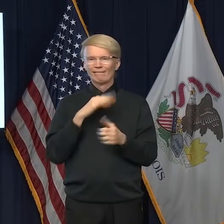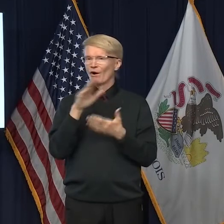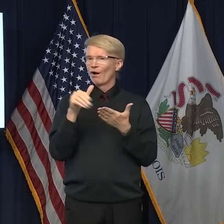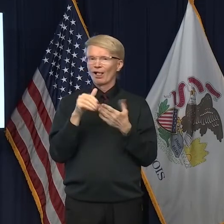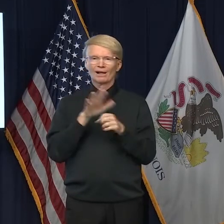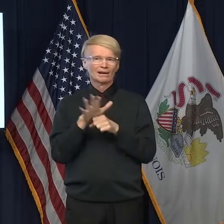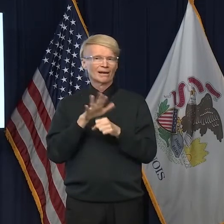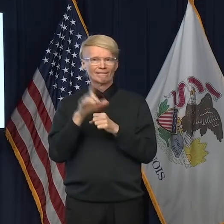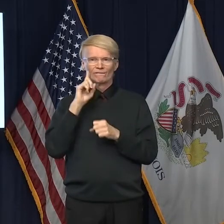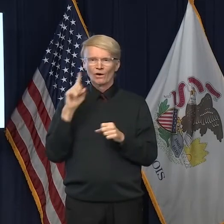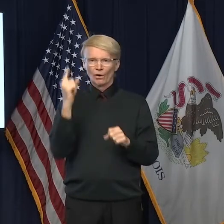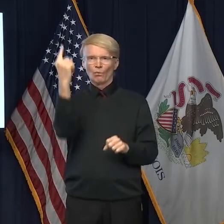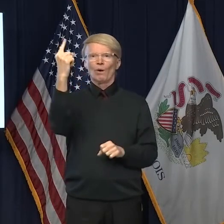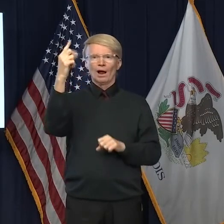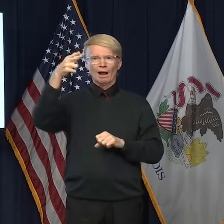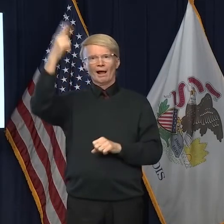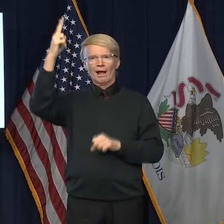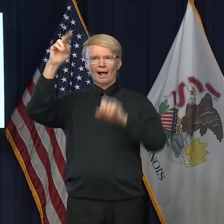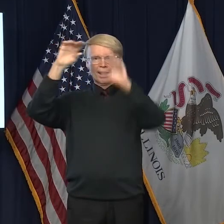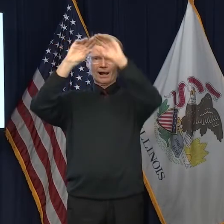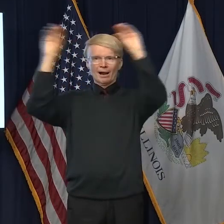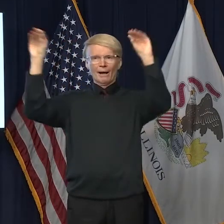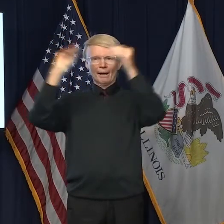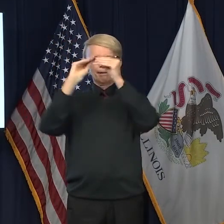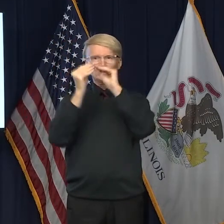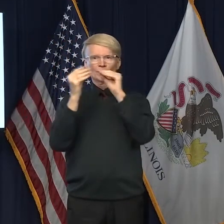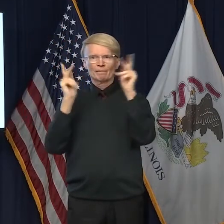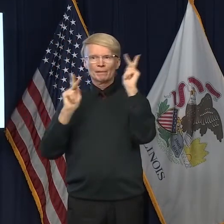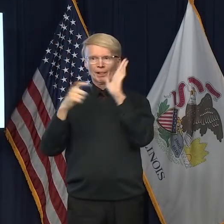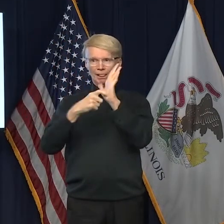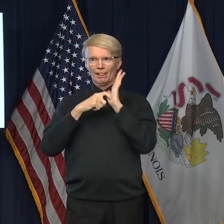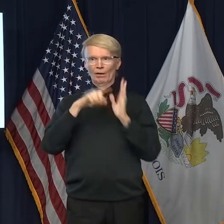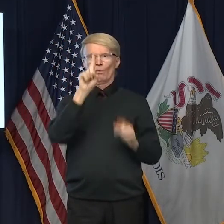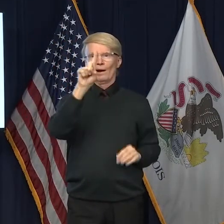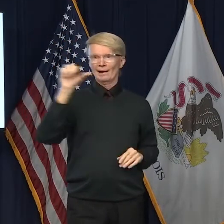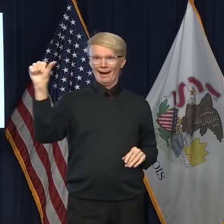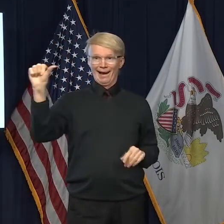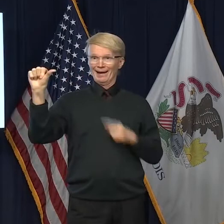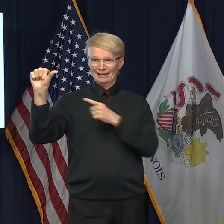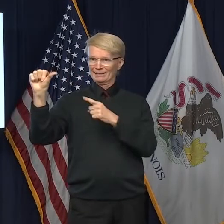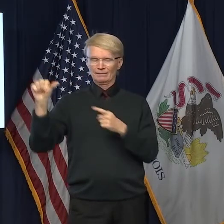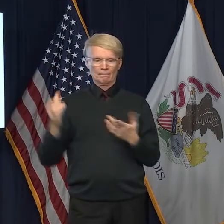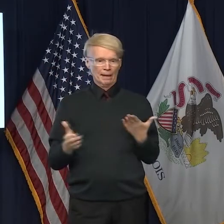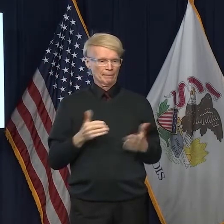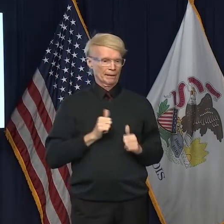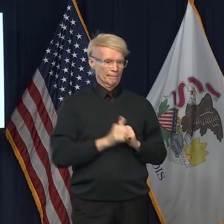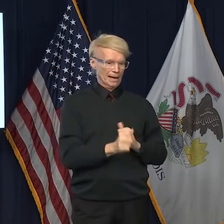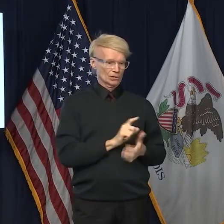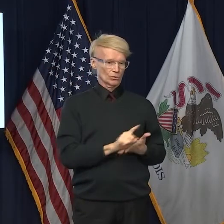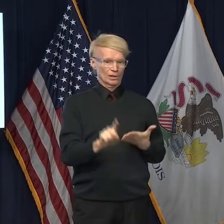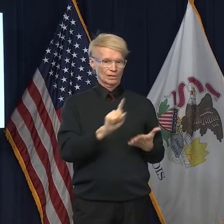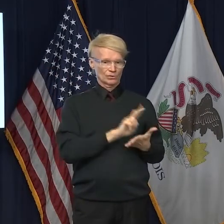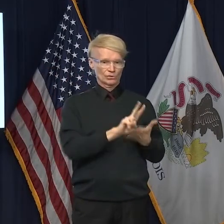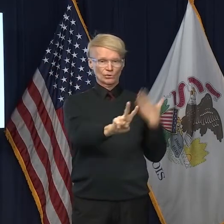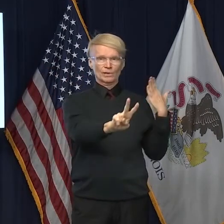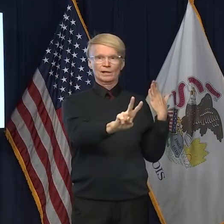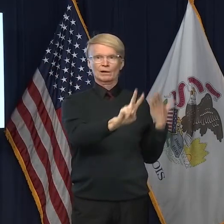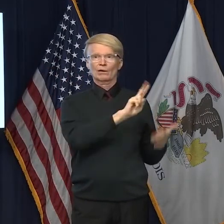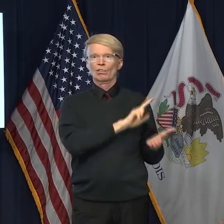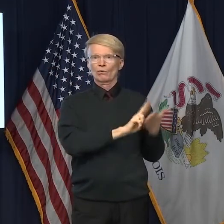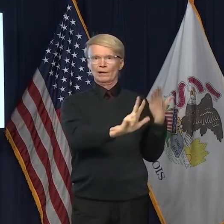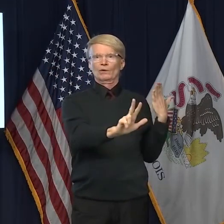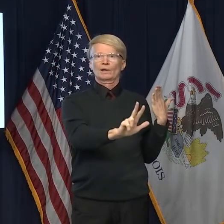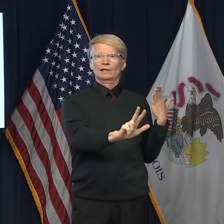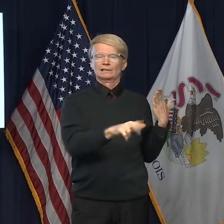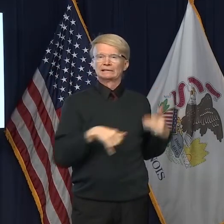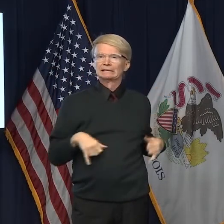people who are supposed to be at that highest priority, they could go past day 1, past week 1, past week 2, week 3,